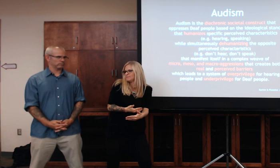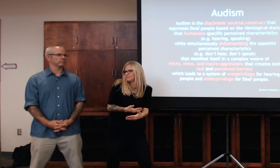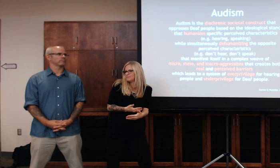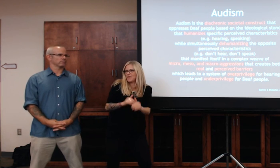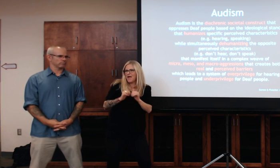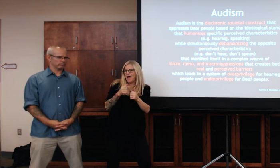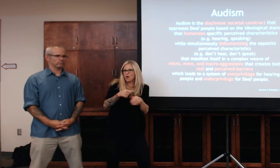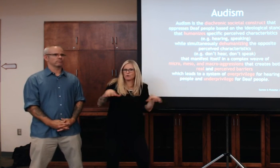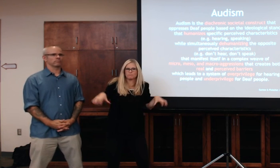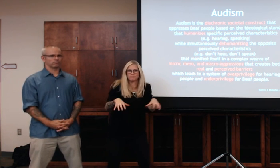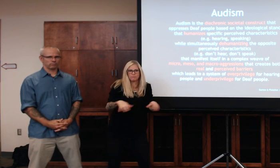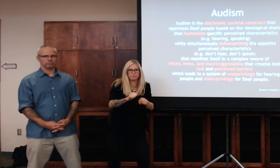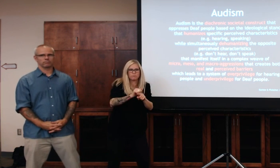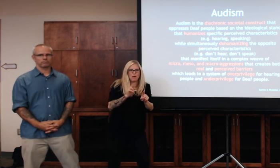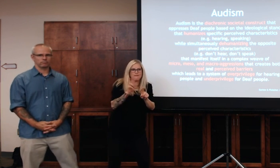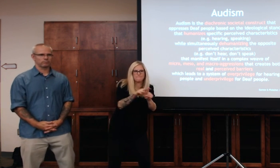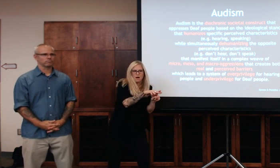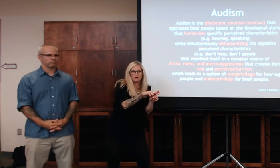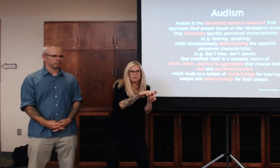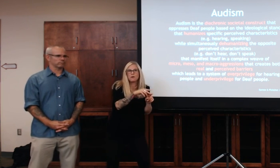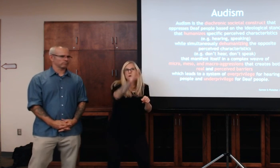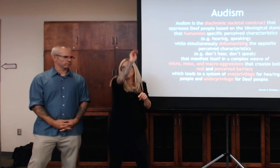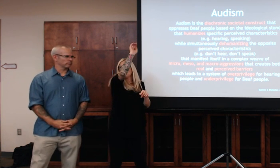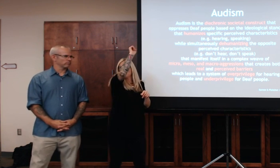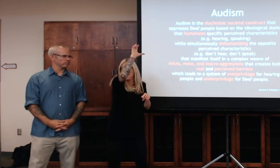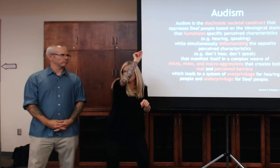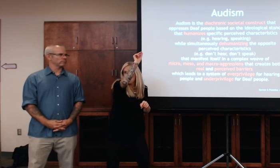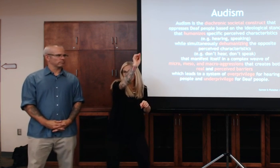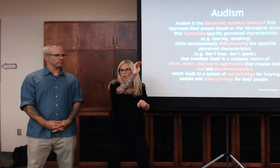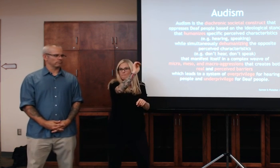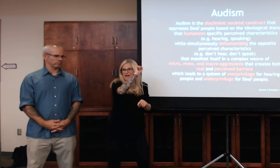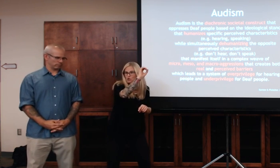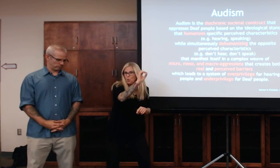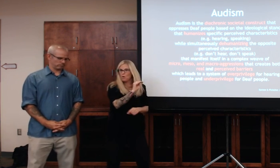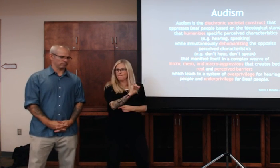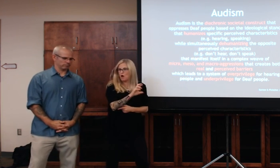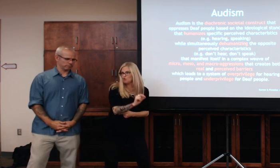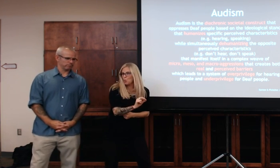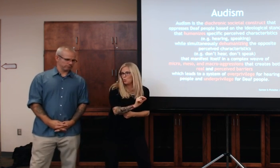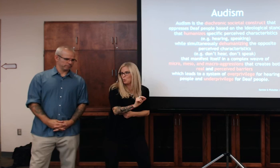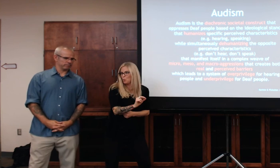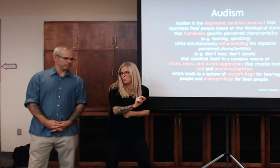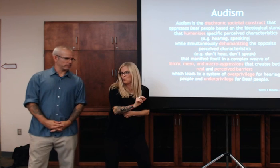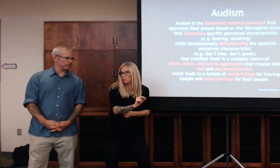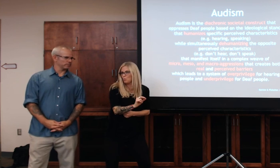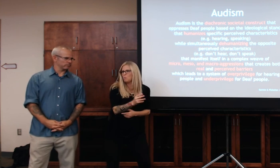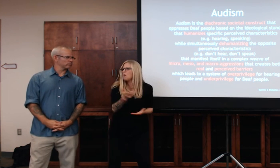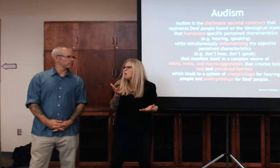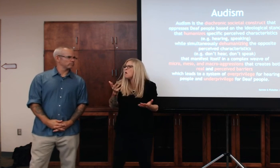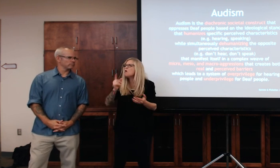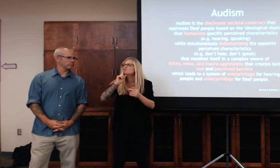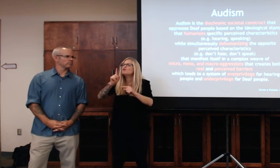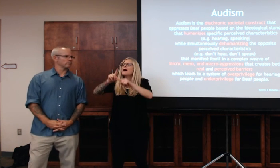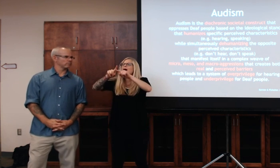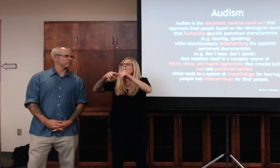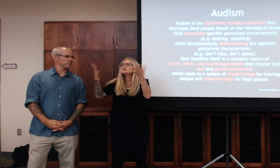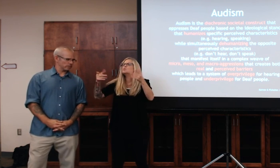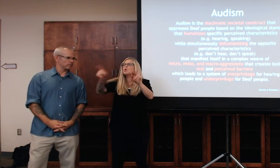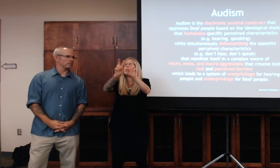the macro, meso, and microaggressions. How they implement the education. It's that those three levels of size. It's based on what